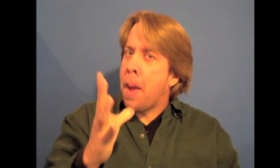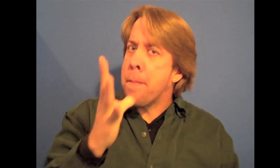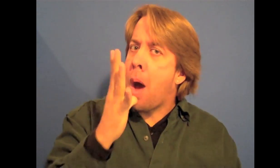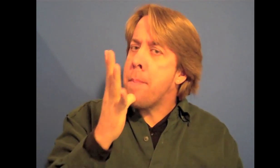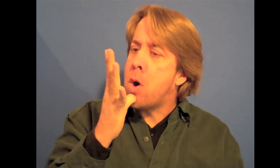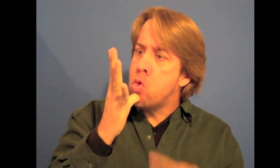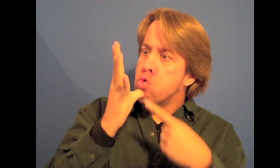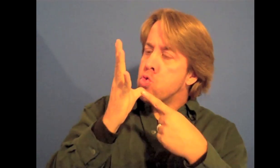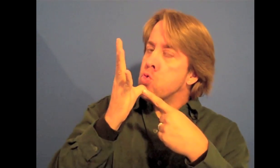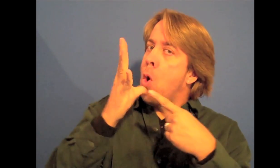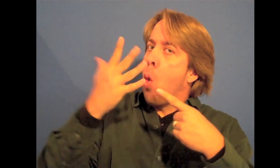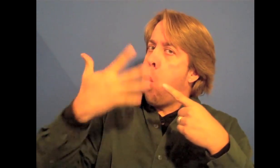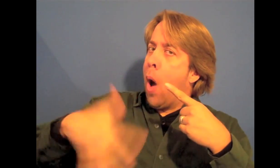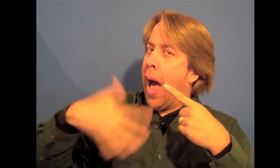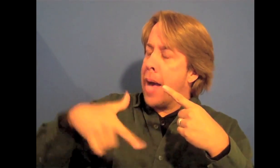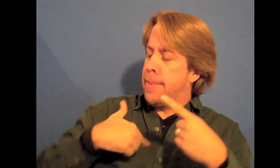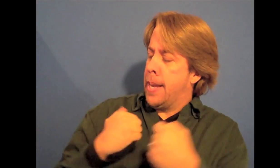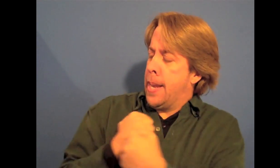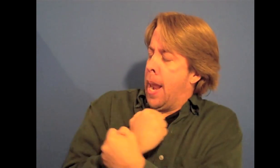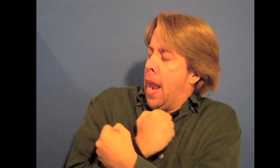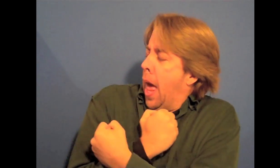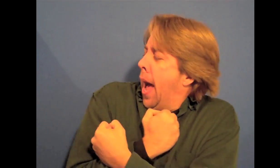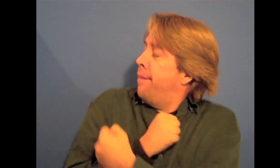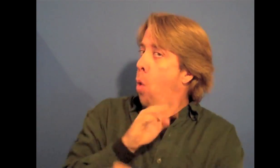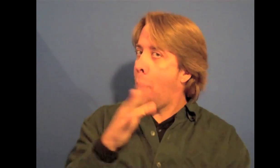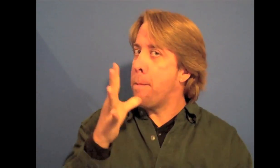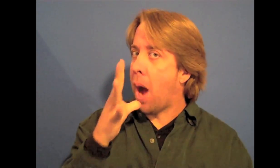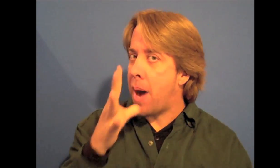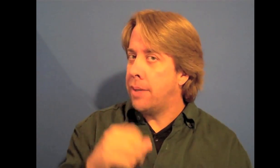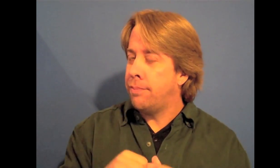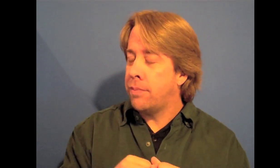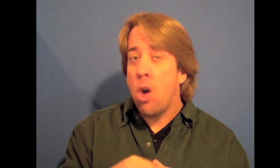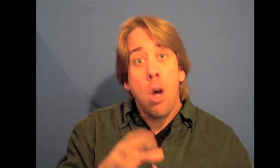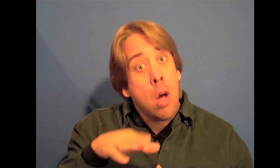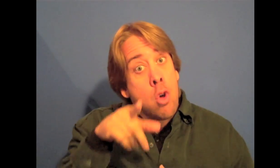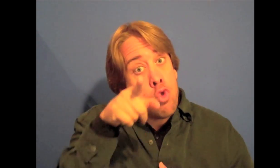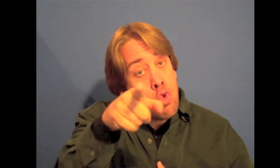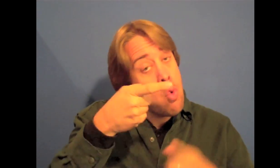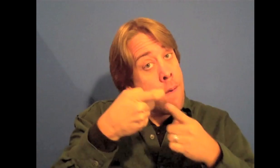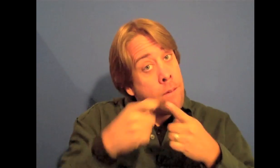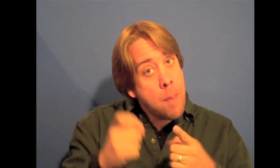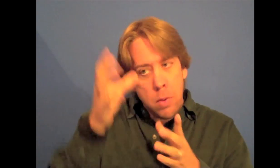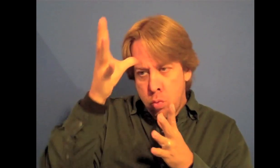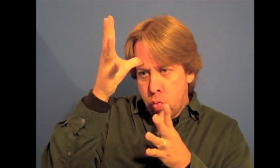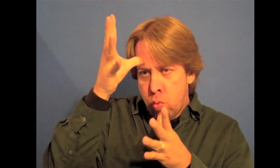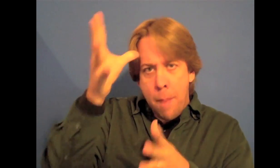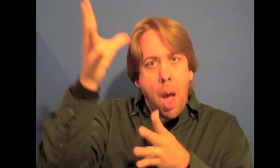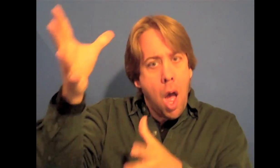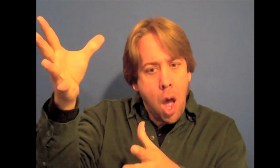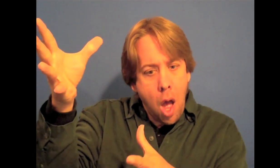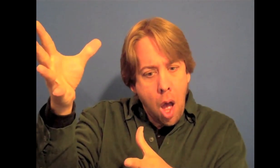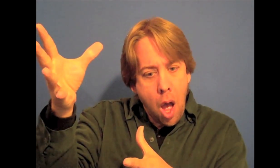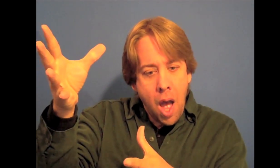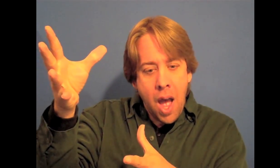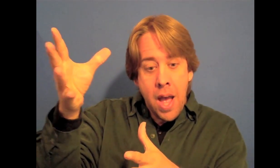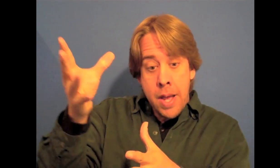You came from your mama, whom I love, your grandpapas and